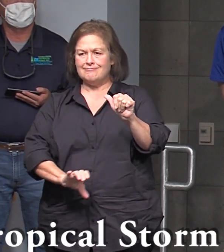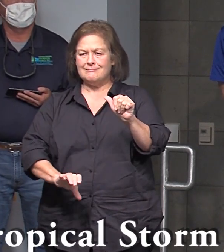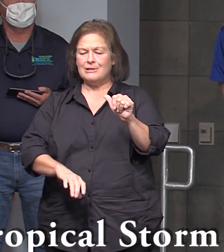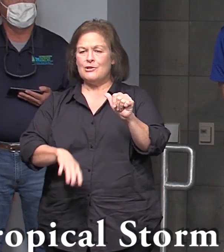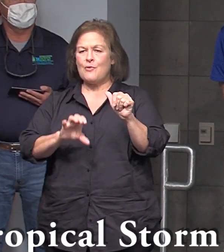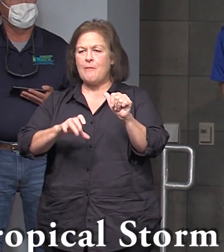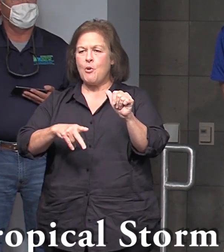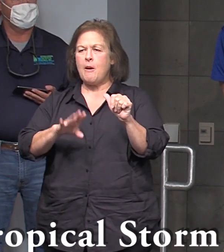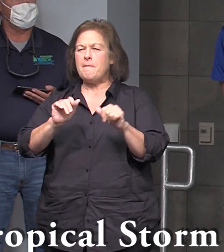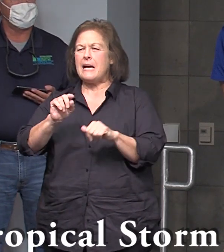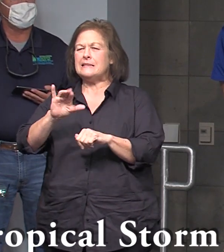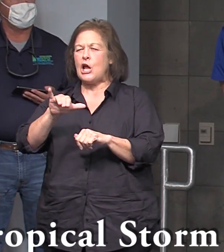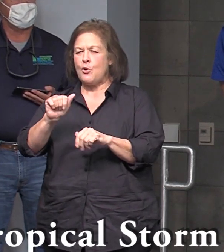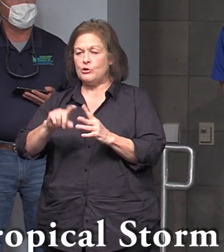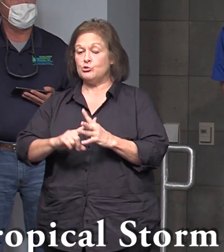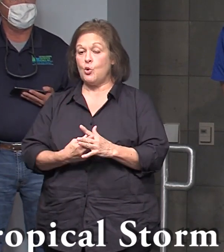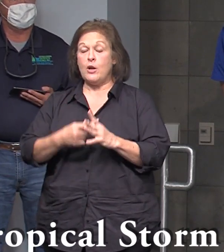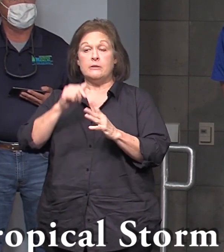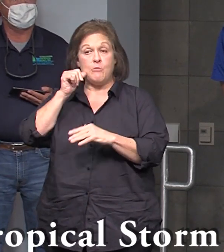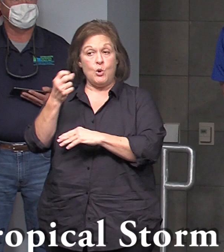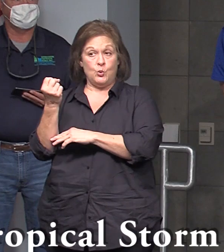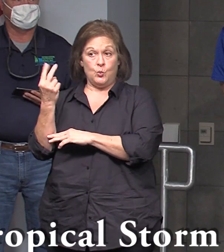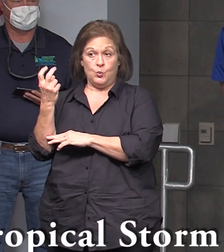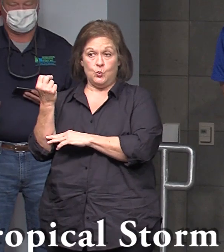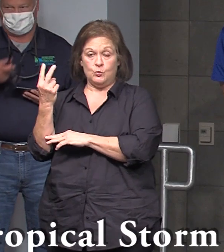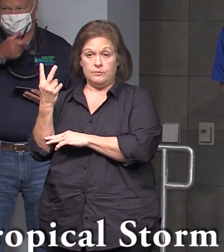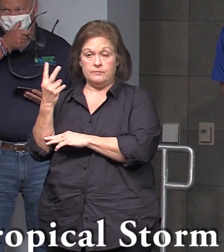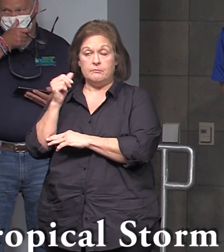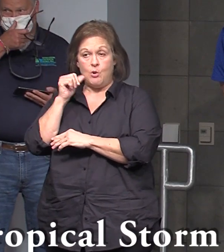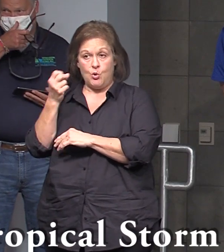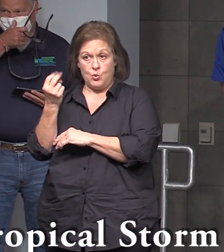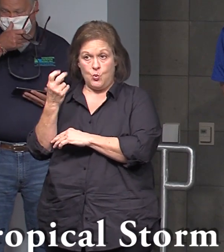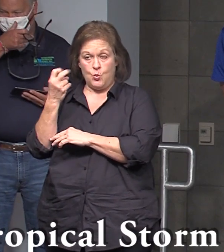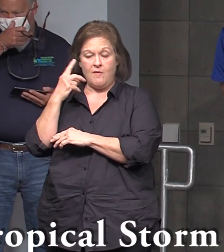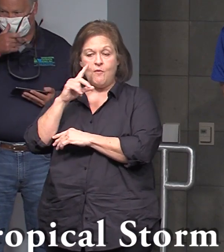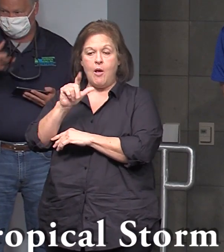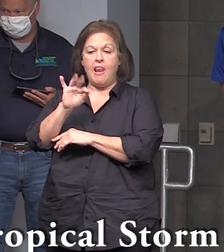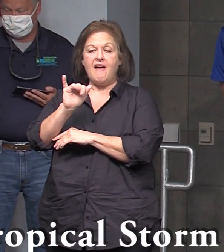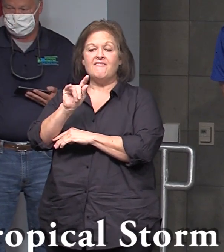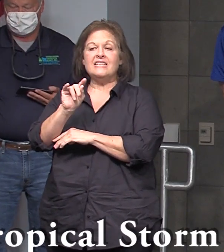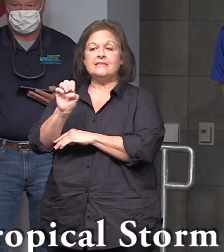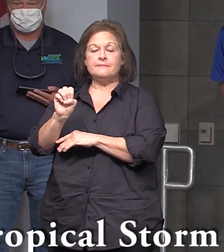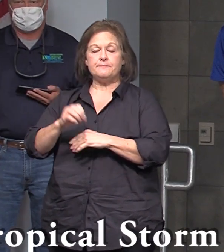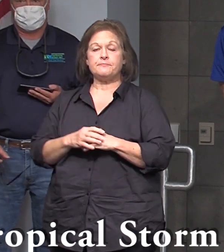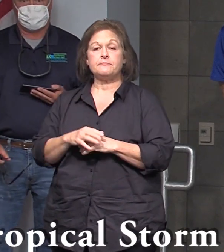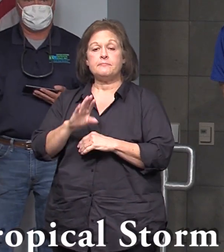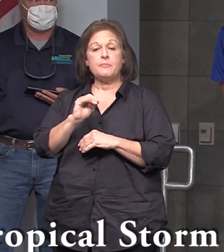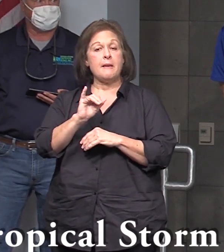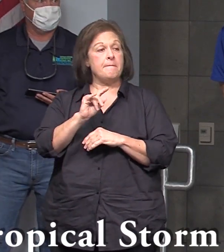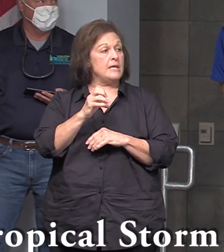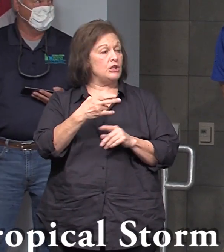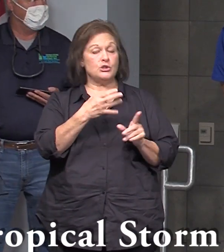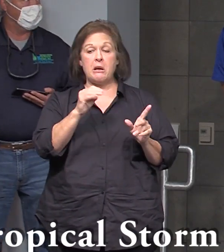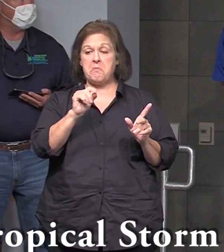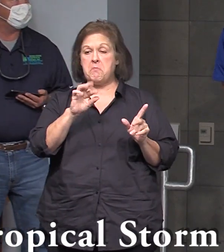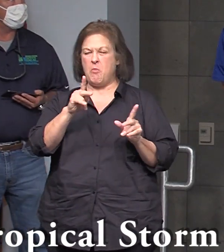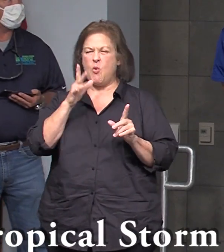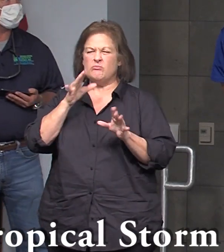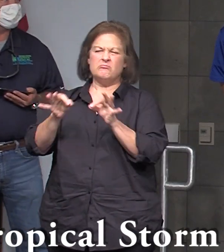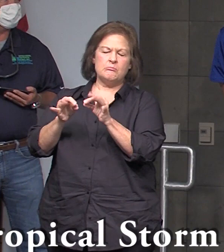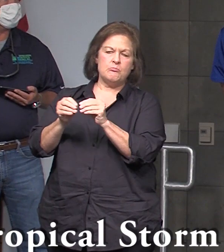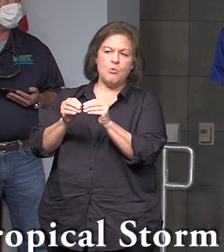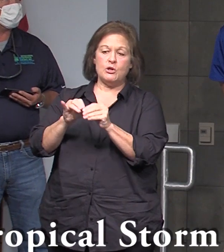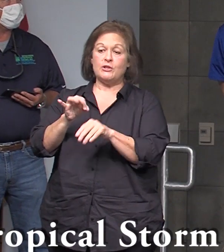Crown Point, starting tomorrow at noon. Tomorrow at noon for Lafitte. Mitch and Mark will give more detail, but